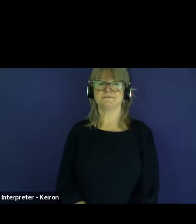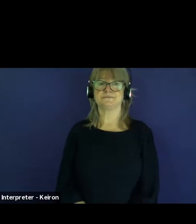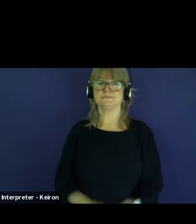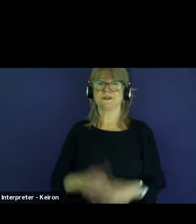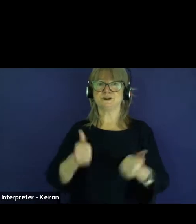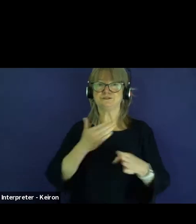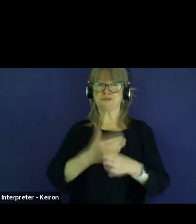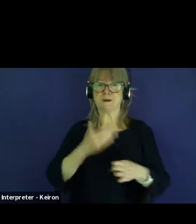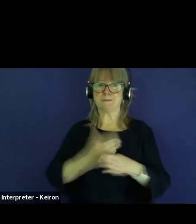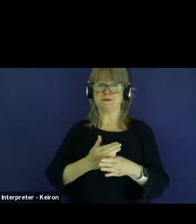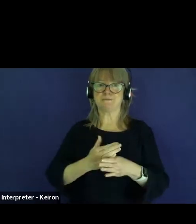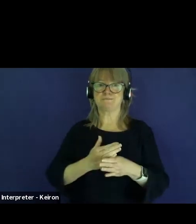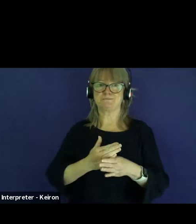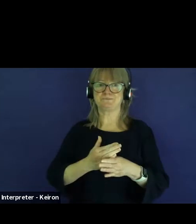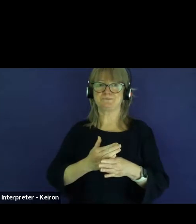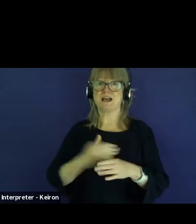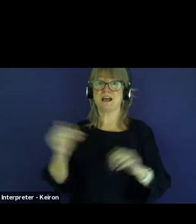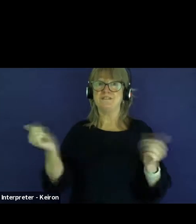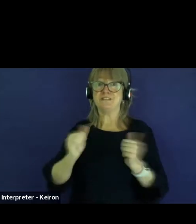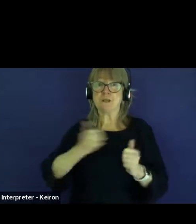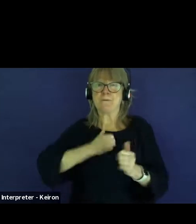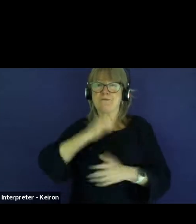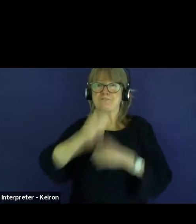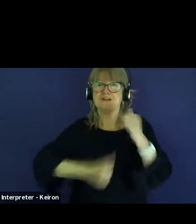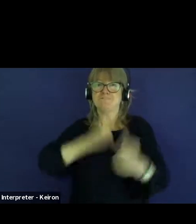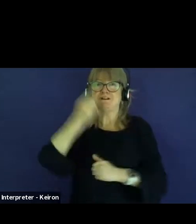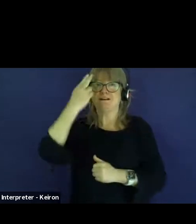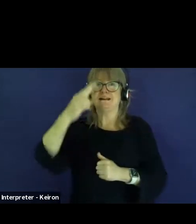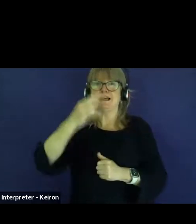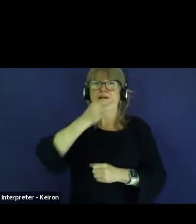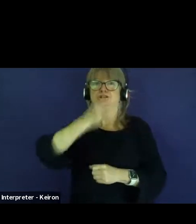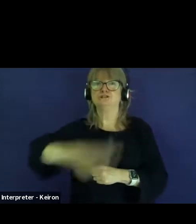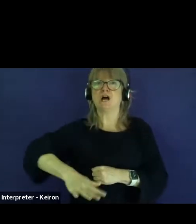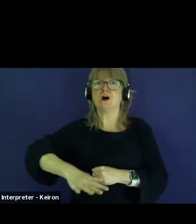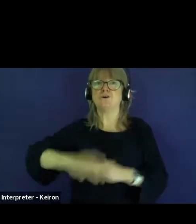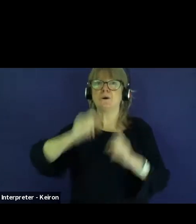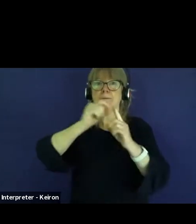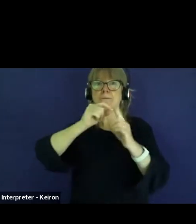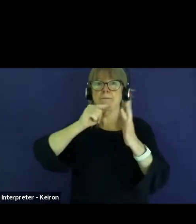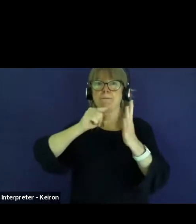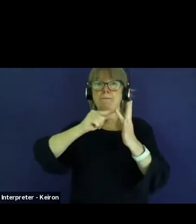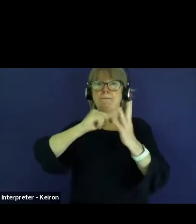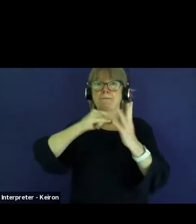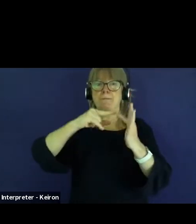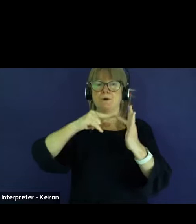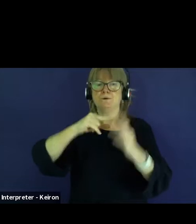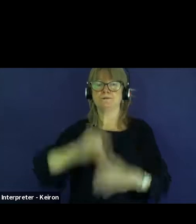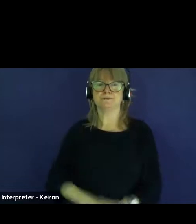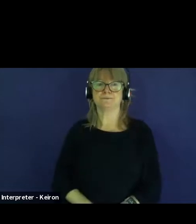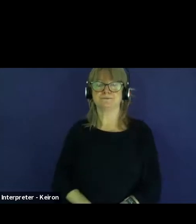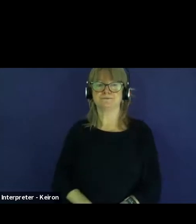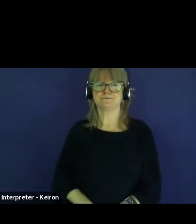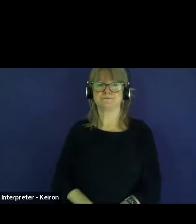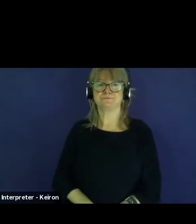Great work. Okay, we're going to finish with my favorite. This is called a child's pose. It allows us to get re-centered back to